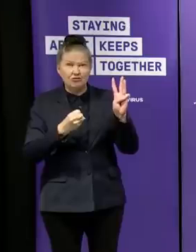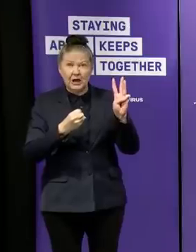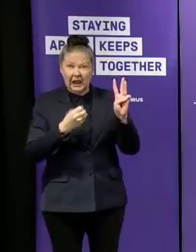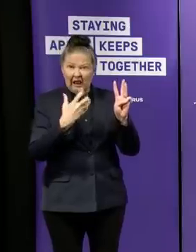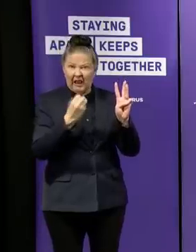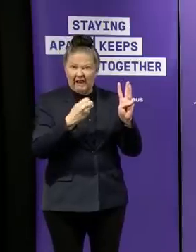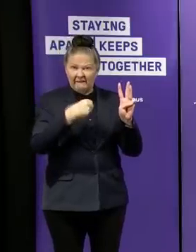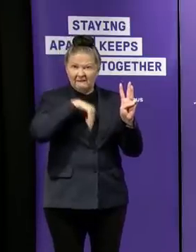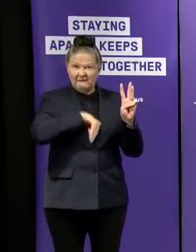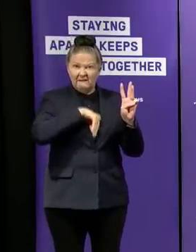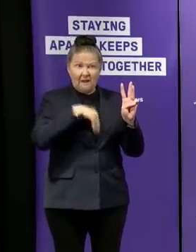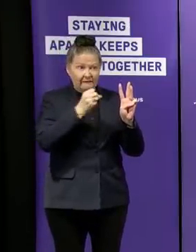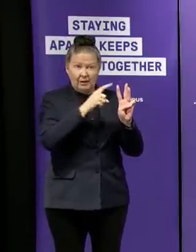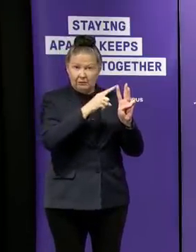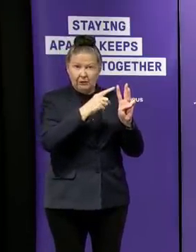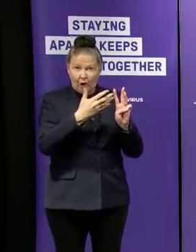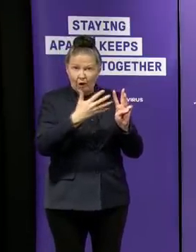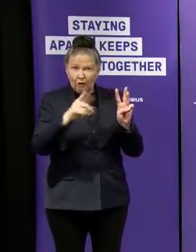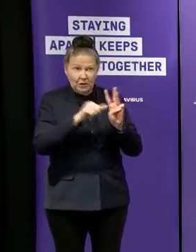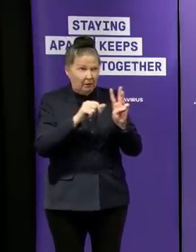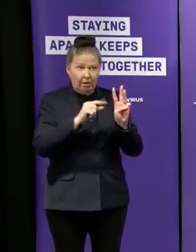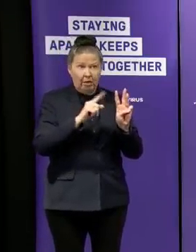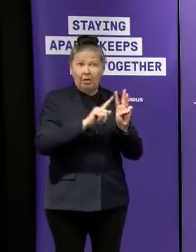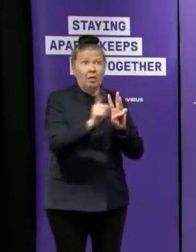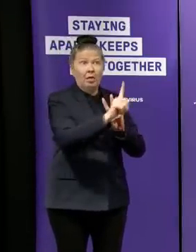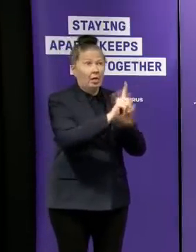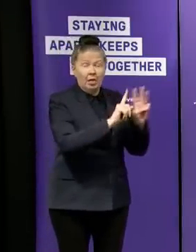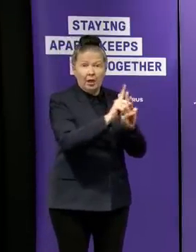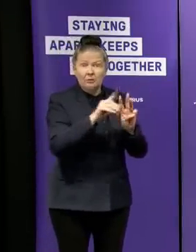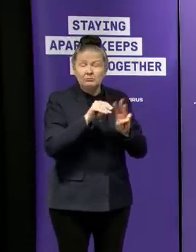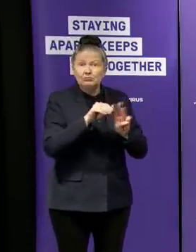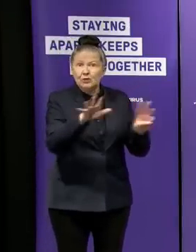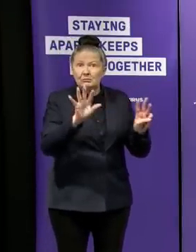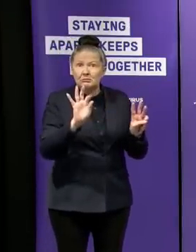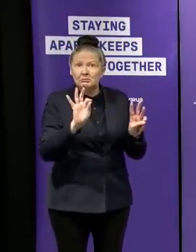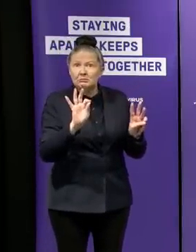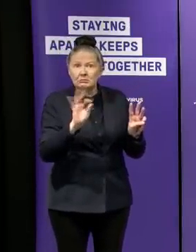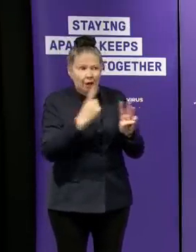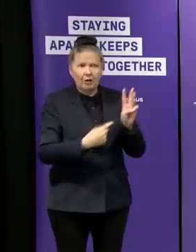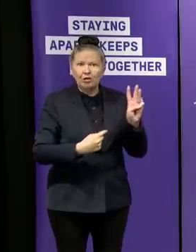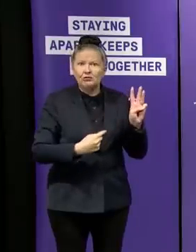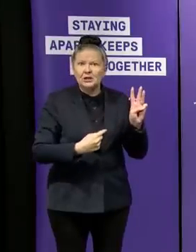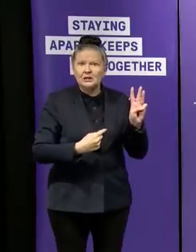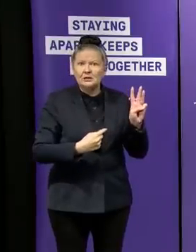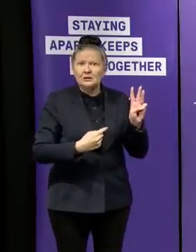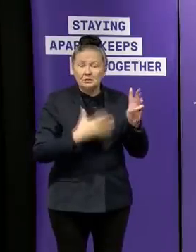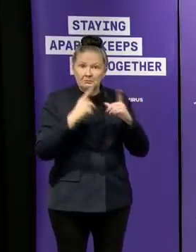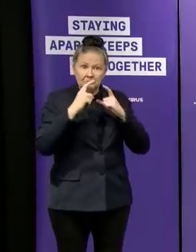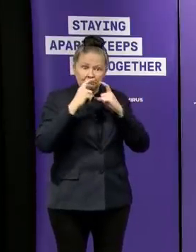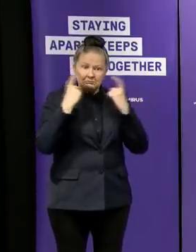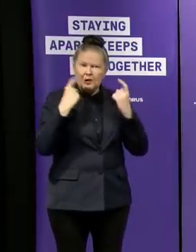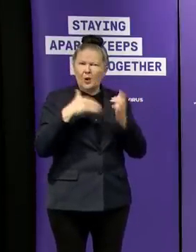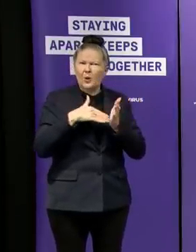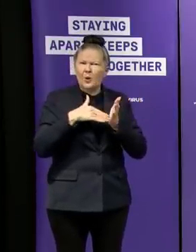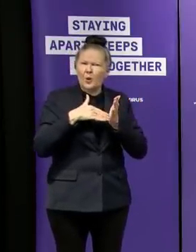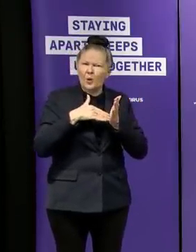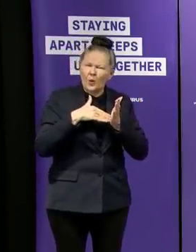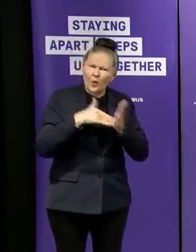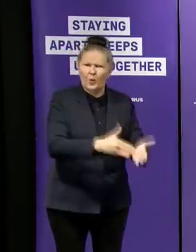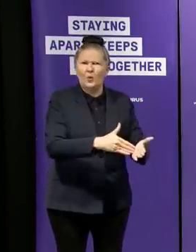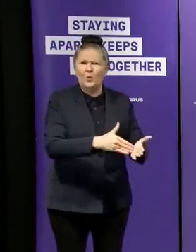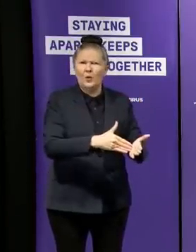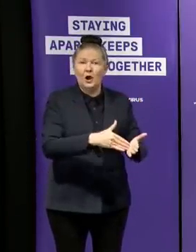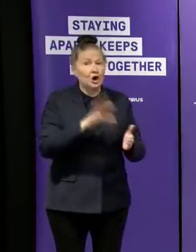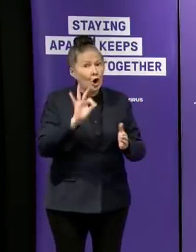the community for quite a lengthy period of time, and we've got 3 cases. So masks work. They're not everything, but as some